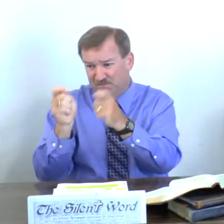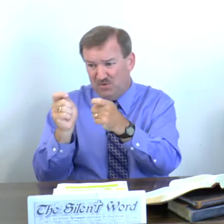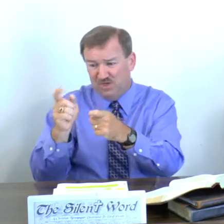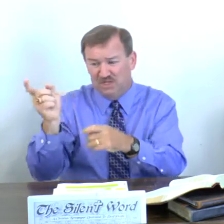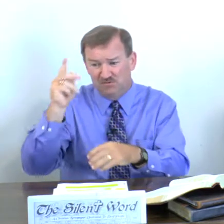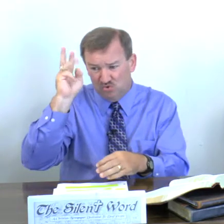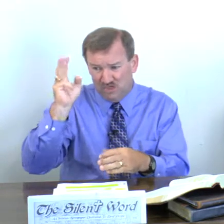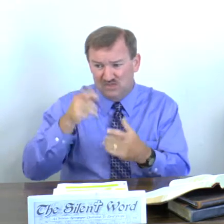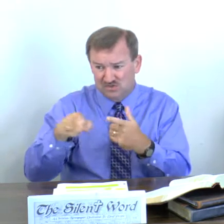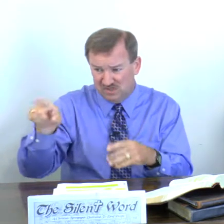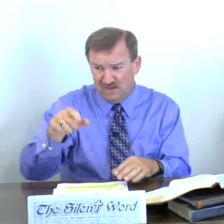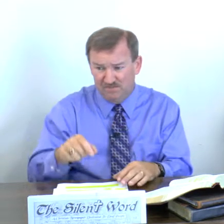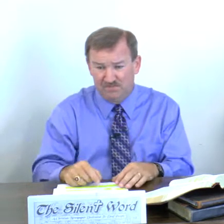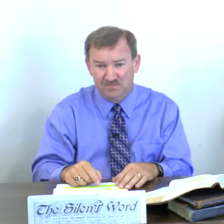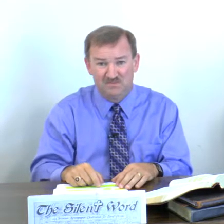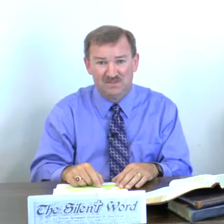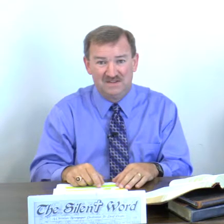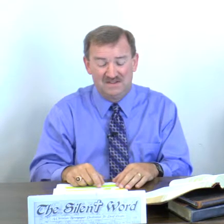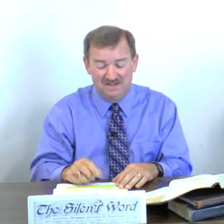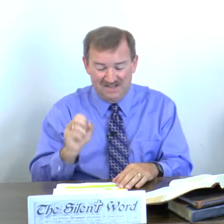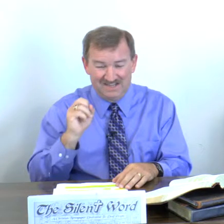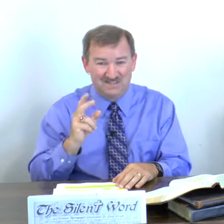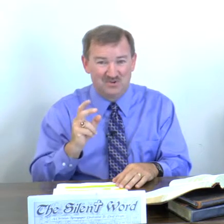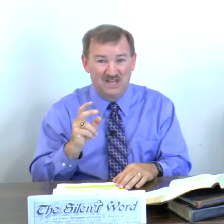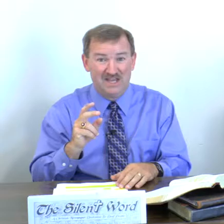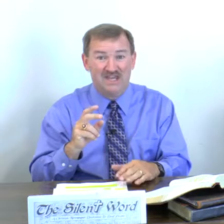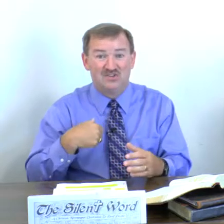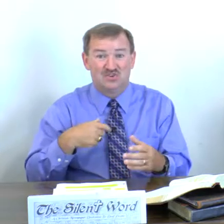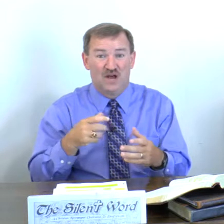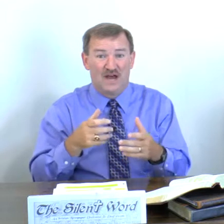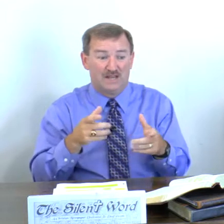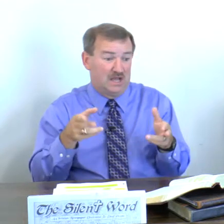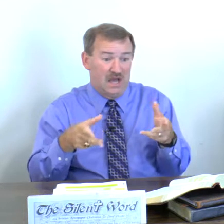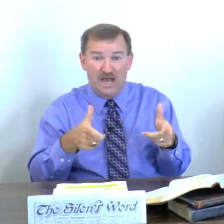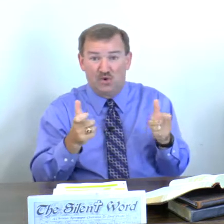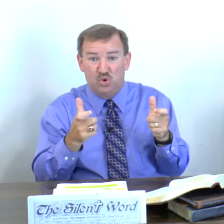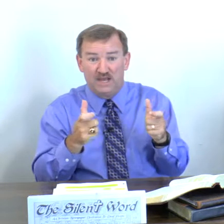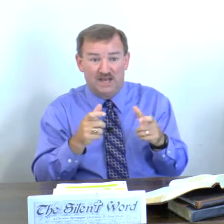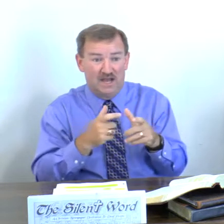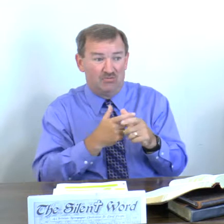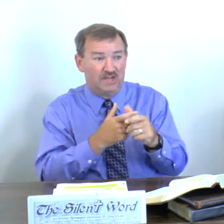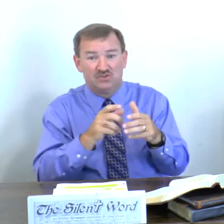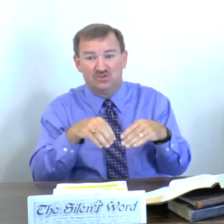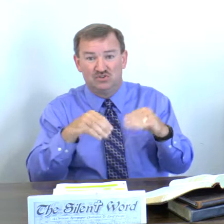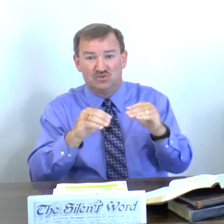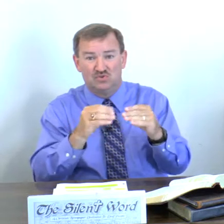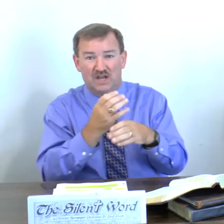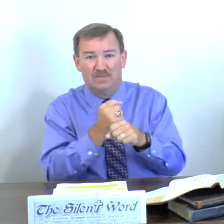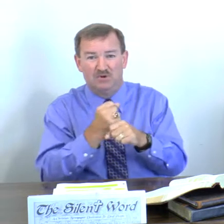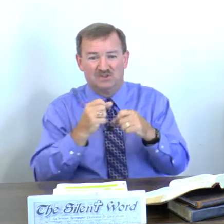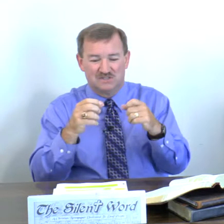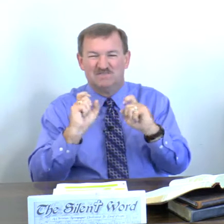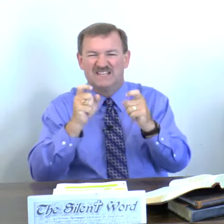I want to give to witness to them. I said, okay. So I ran to the store. I bought some